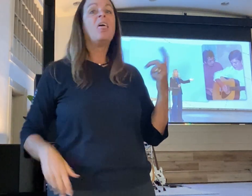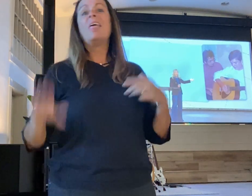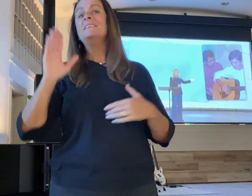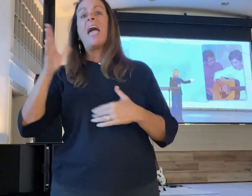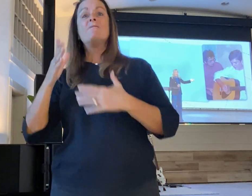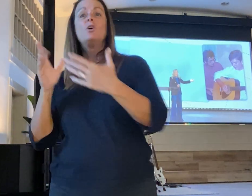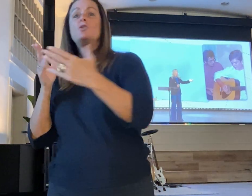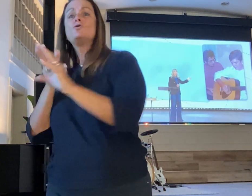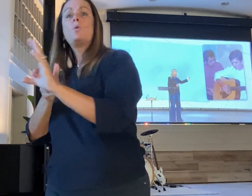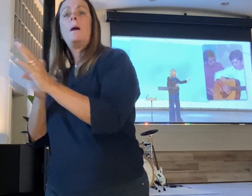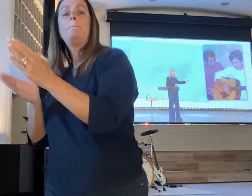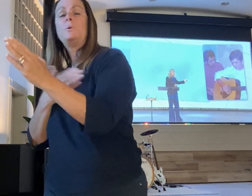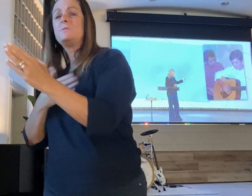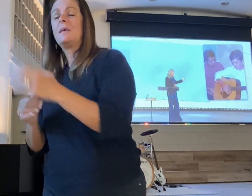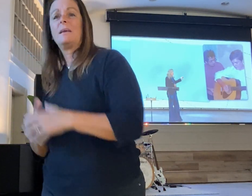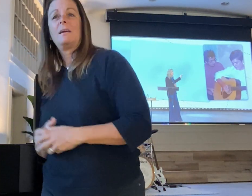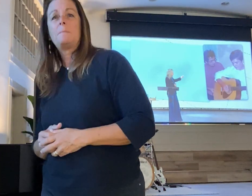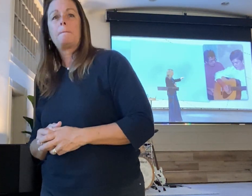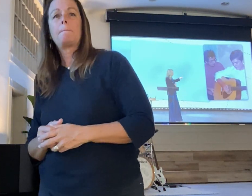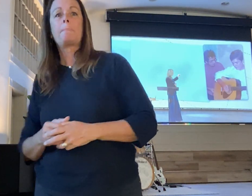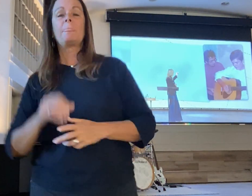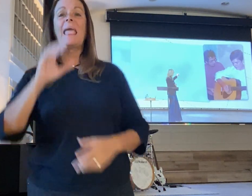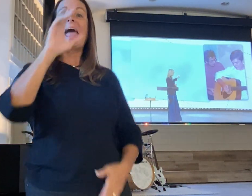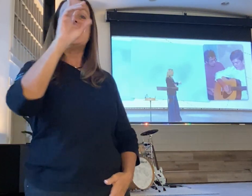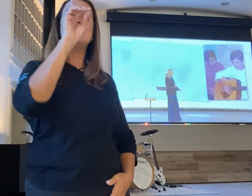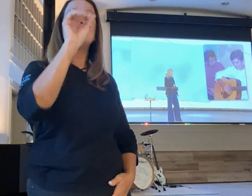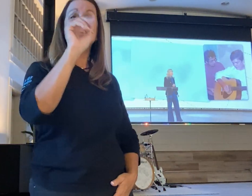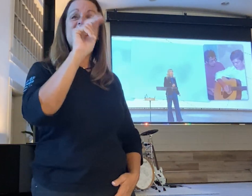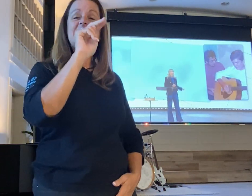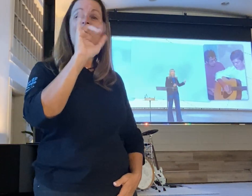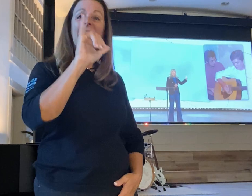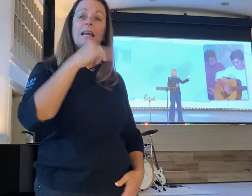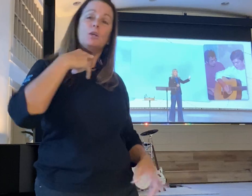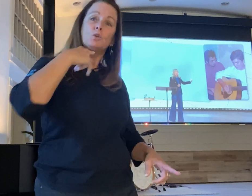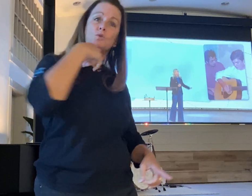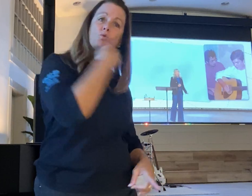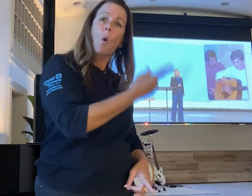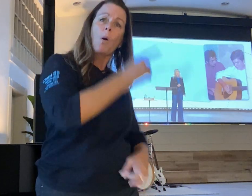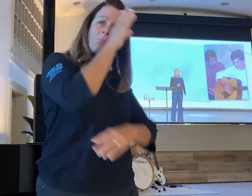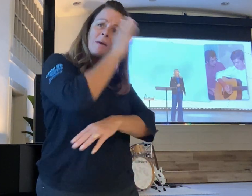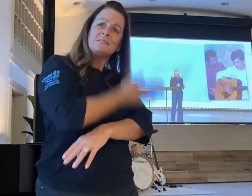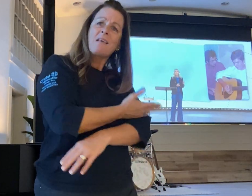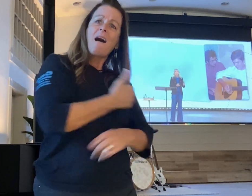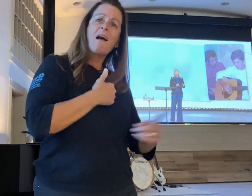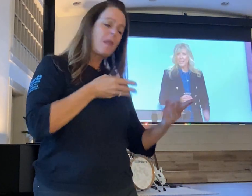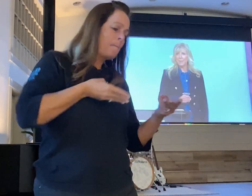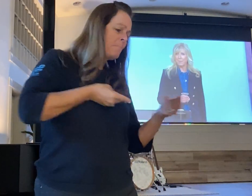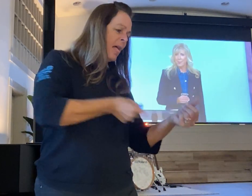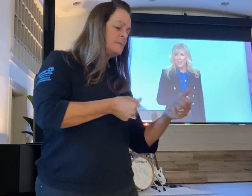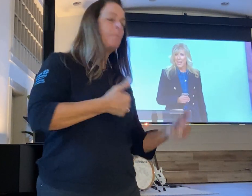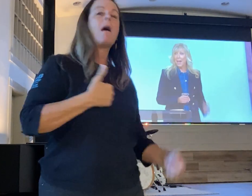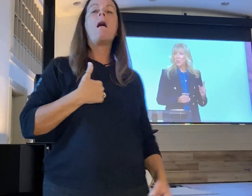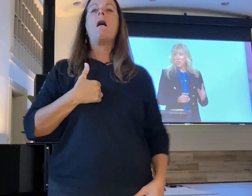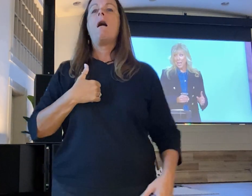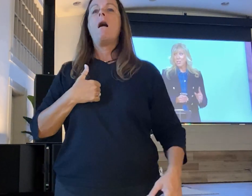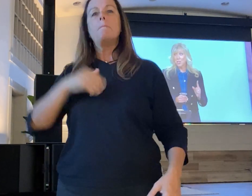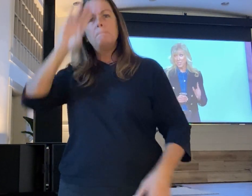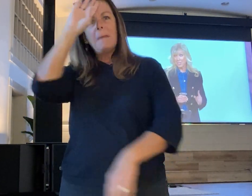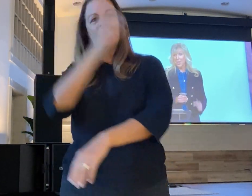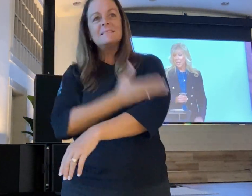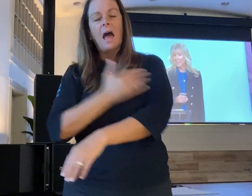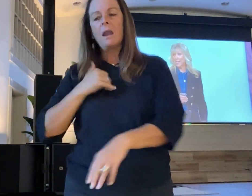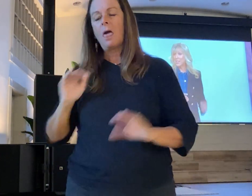platform to lead worship. And the words that Danny spoke over Jefferson's life in these moments have marked him,